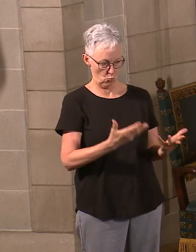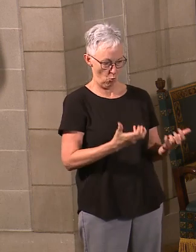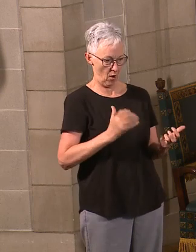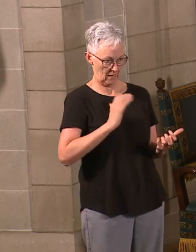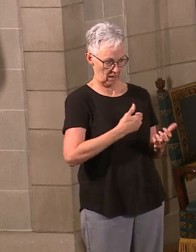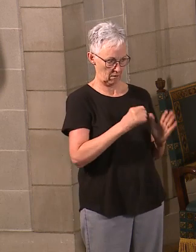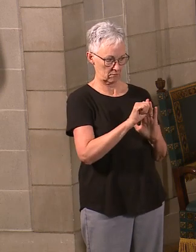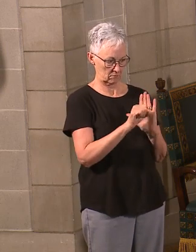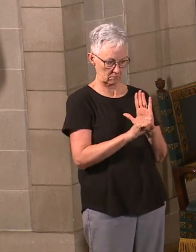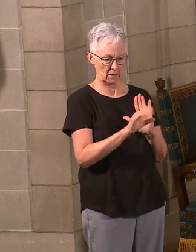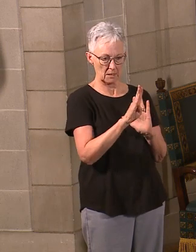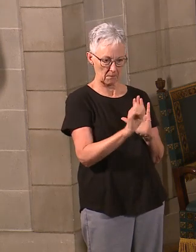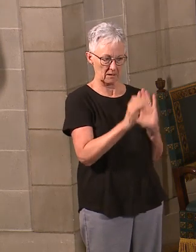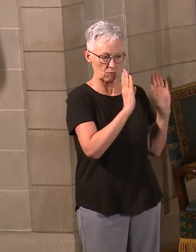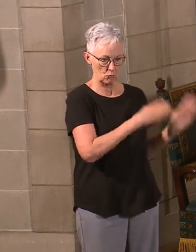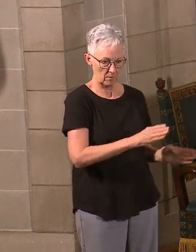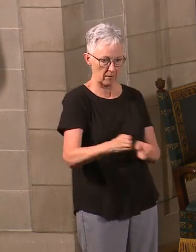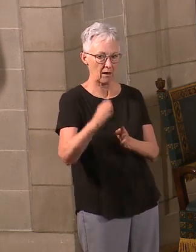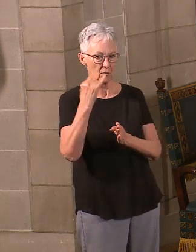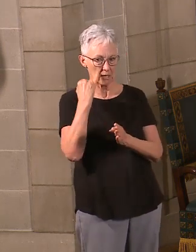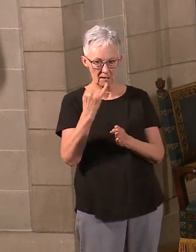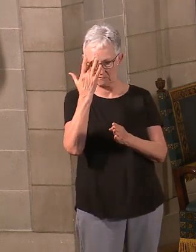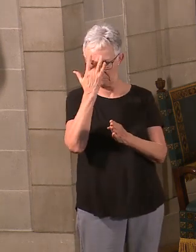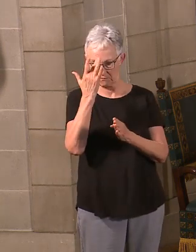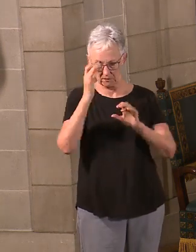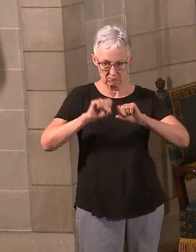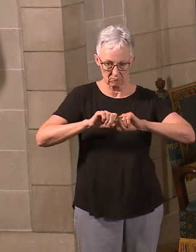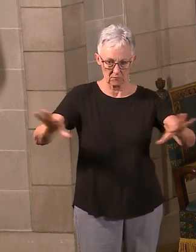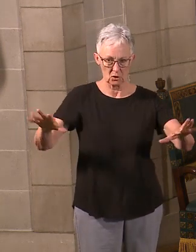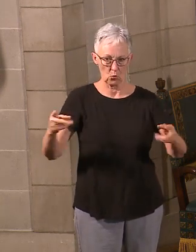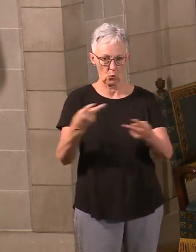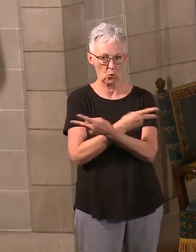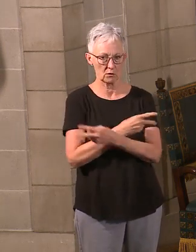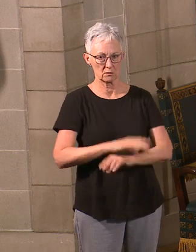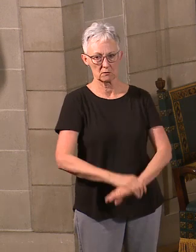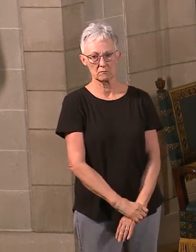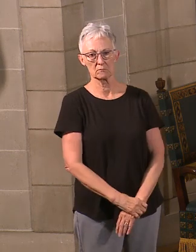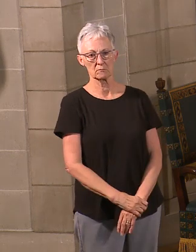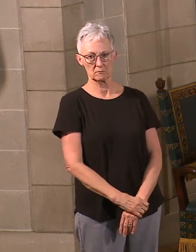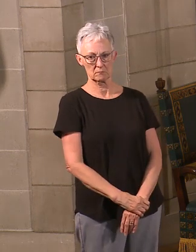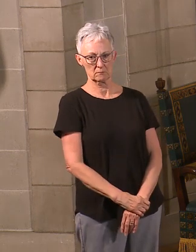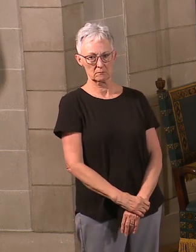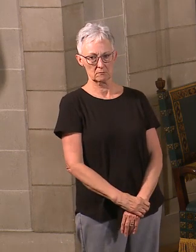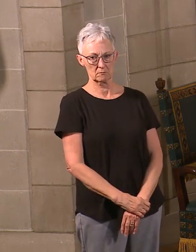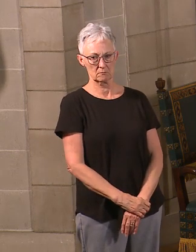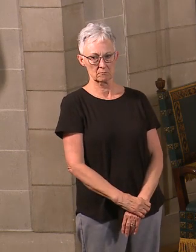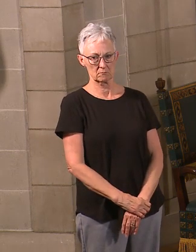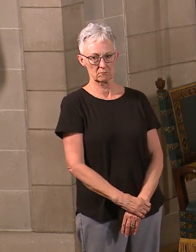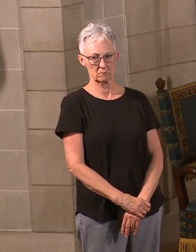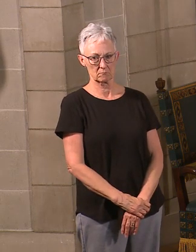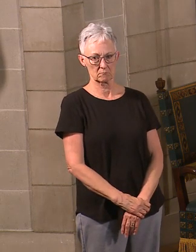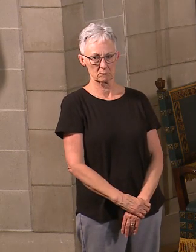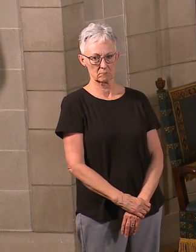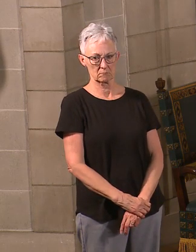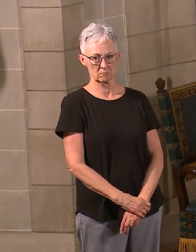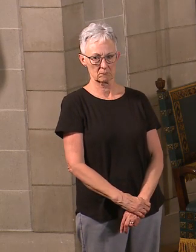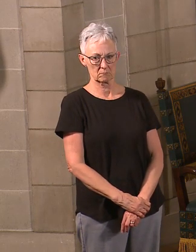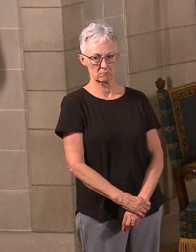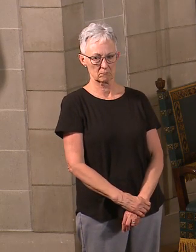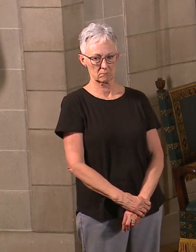respond to the coronavirus. Are you considering any type of hazard or wellness pay for those people who are working on front lines, like medical workers or